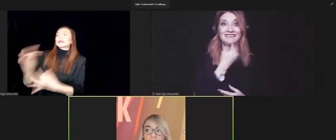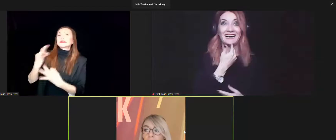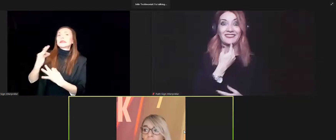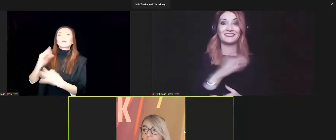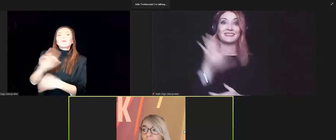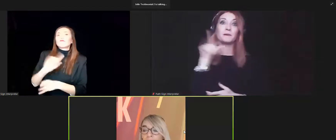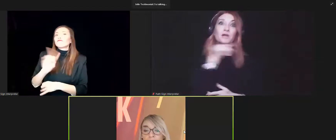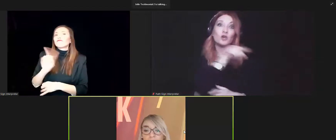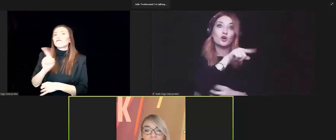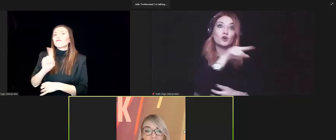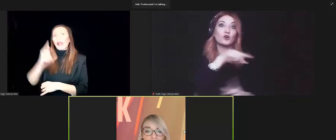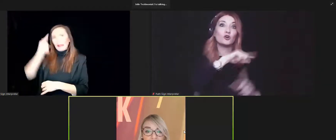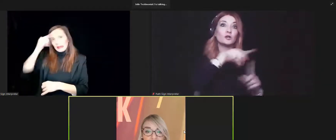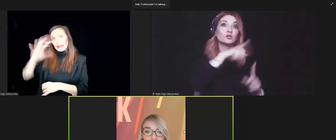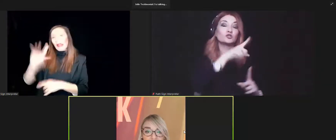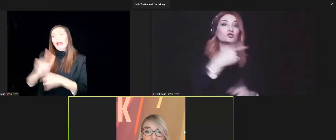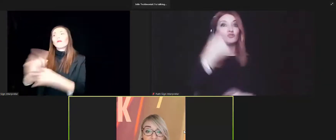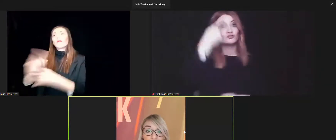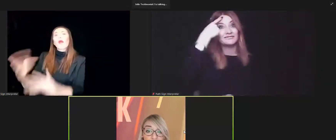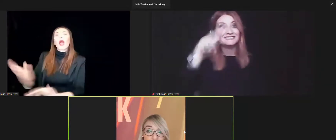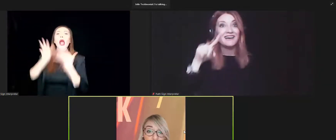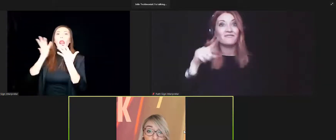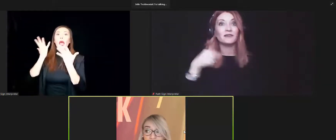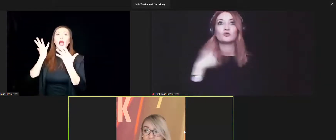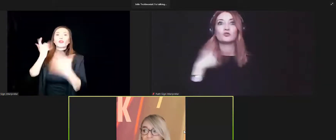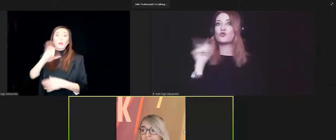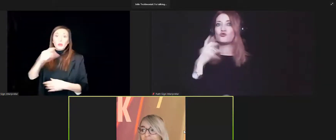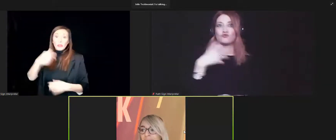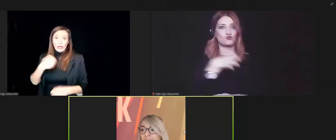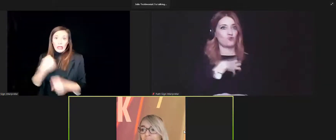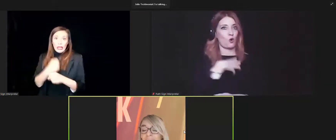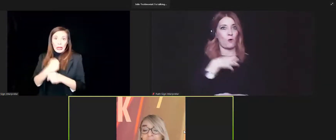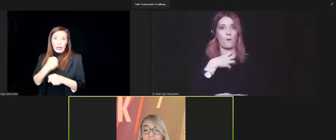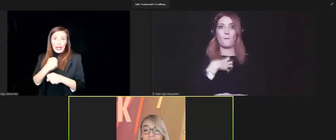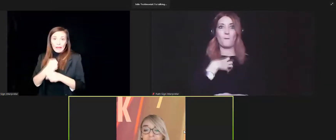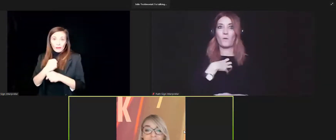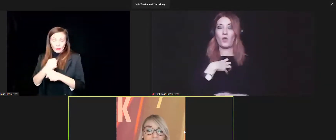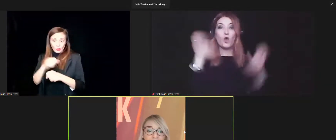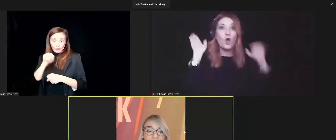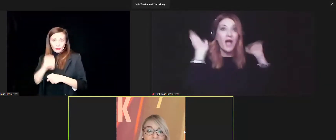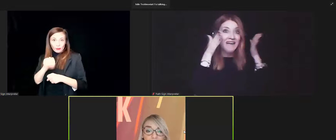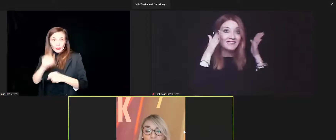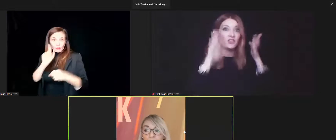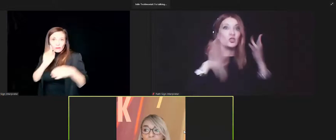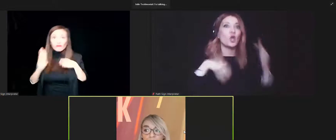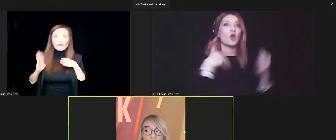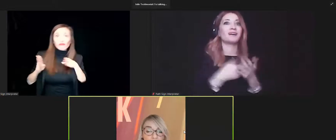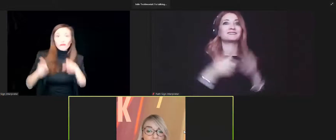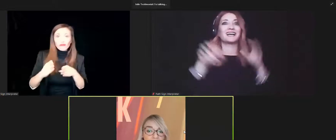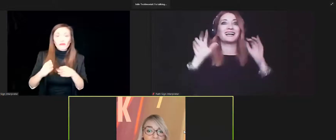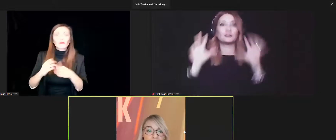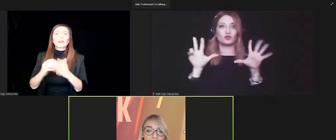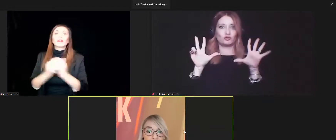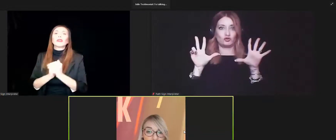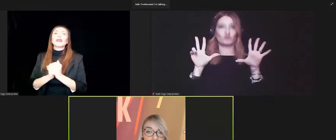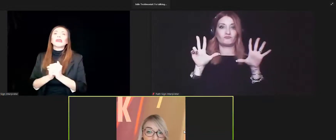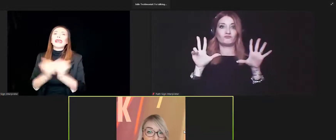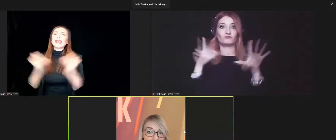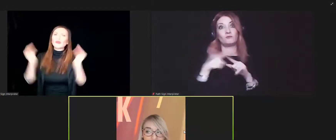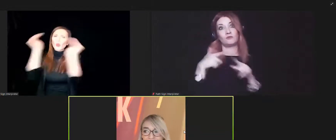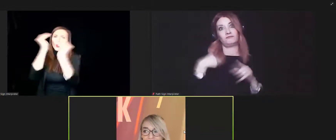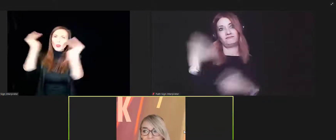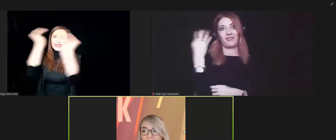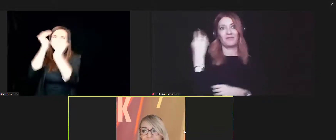almost every evening since 4 years, and Facebook programming for the next